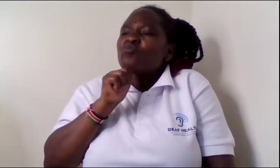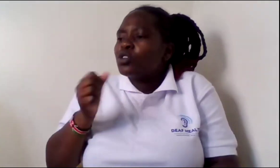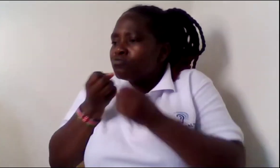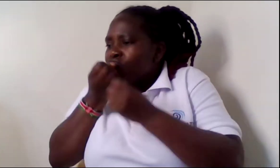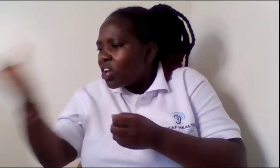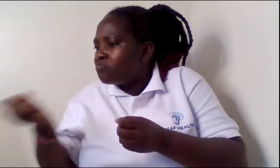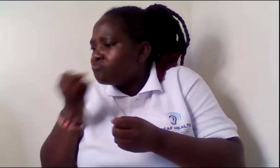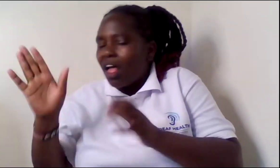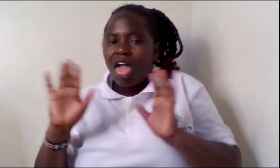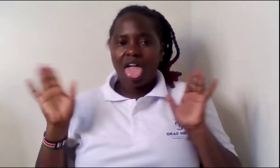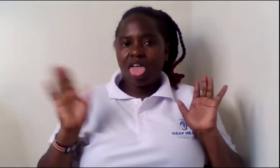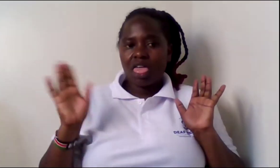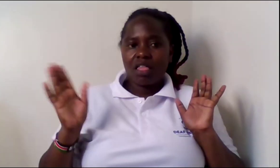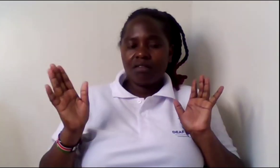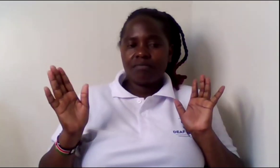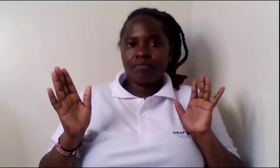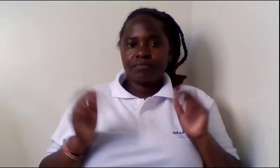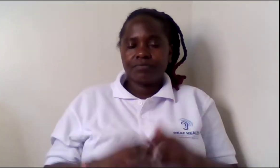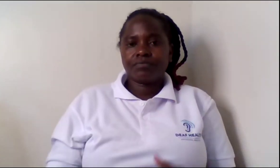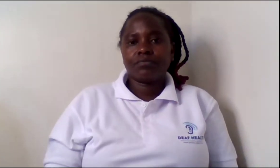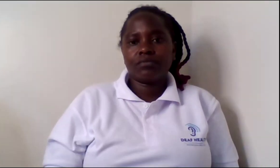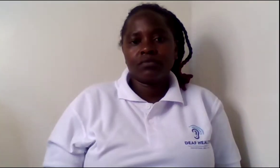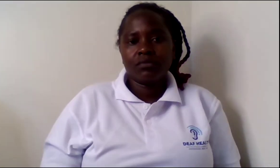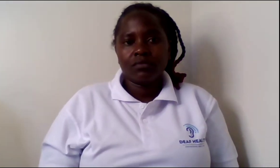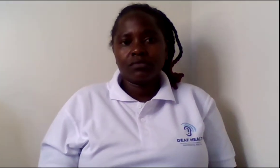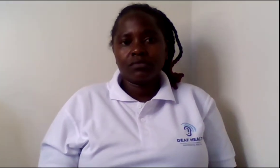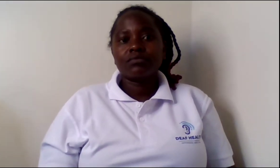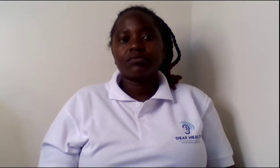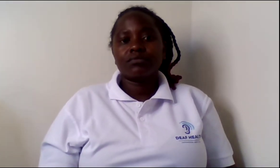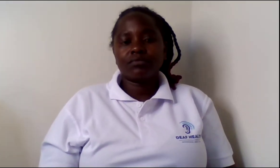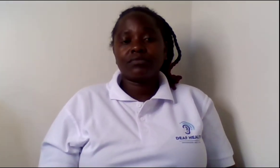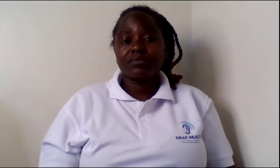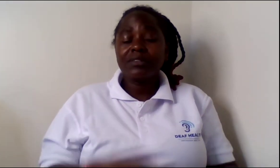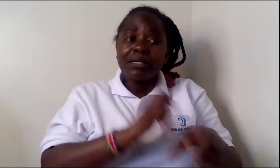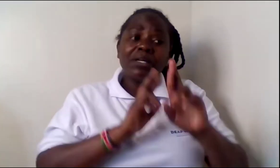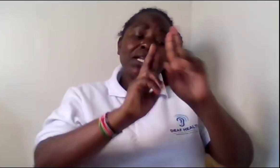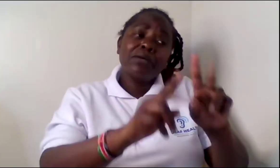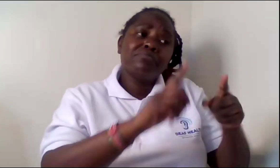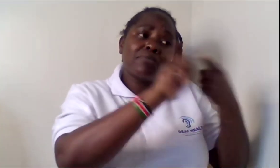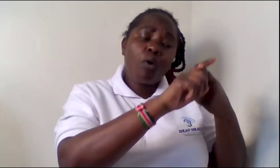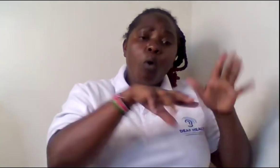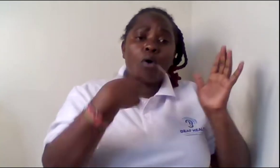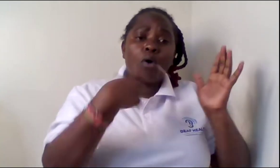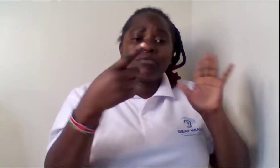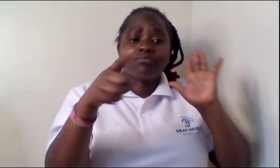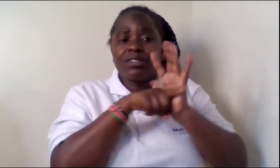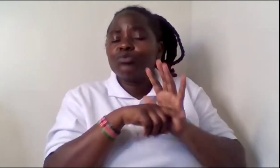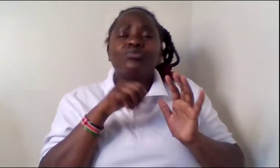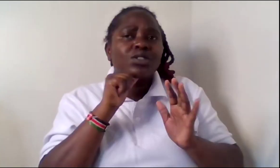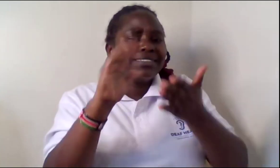with confidentiality. The results, whether negative or positive, you're not supposed to post someone's